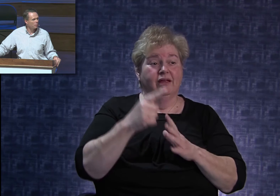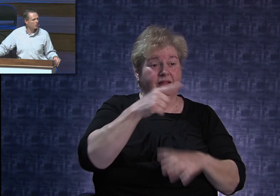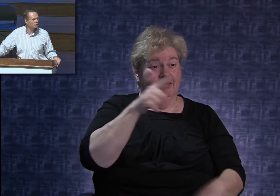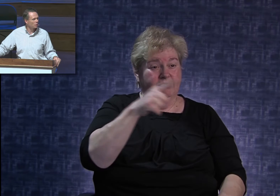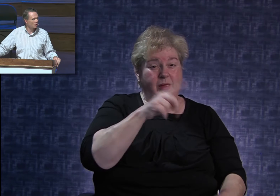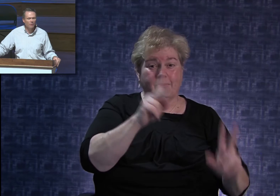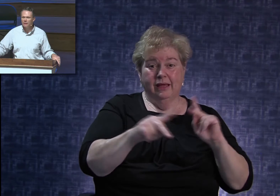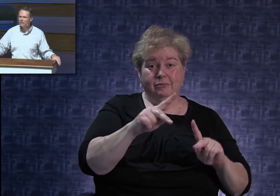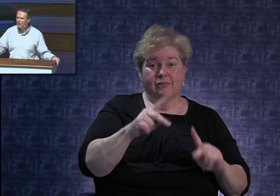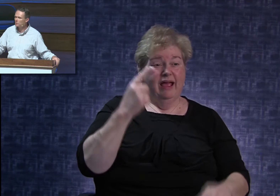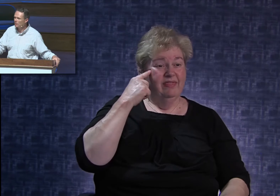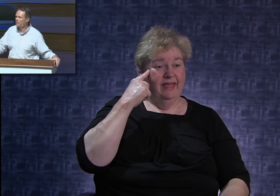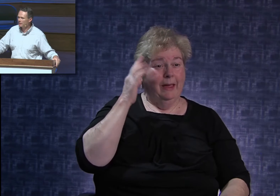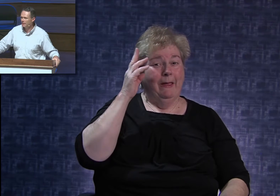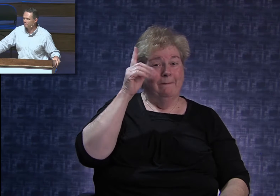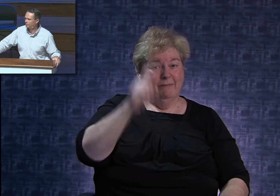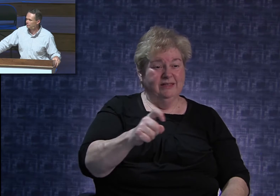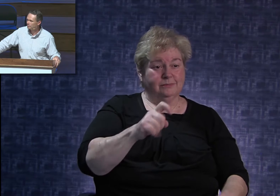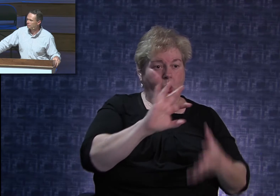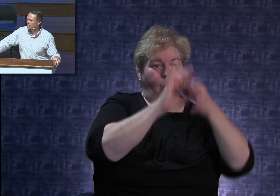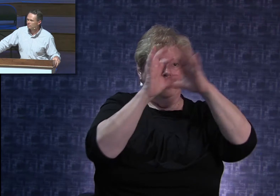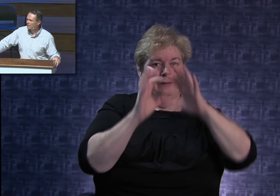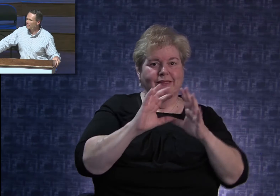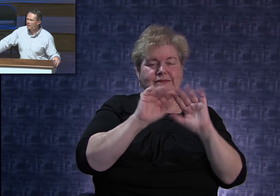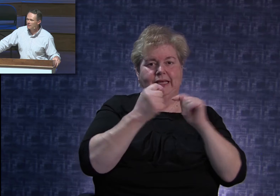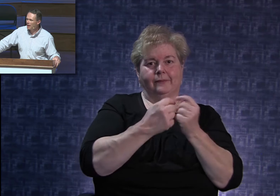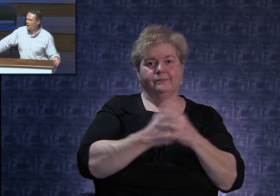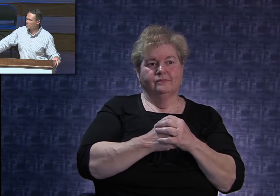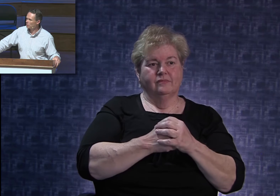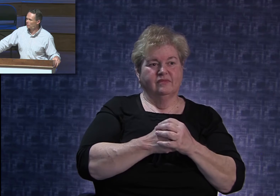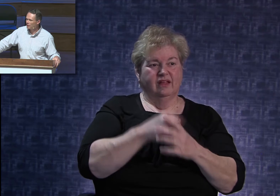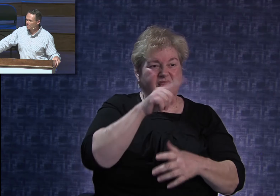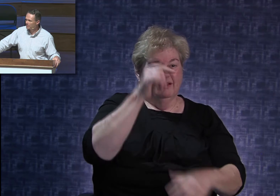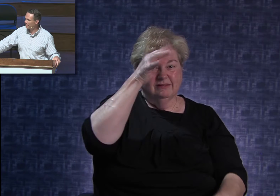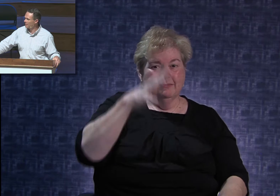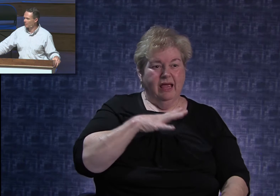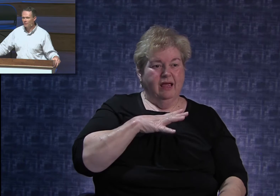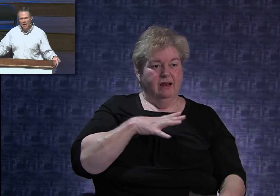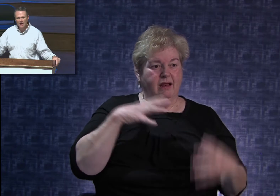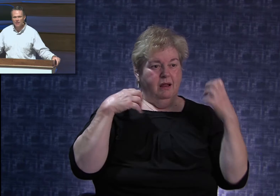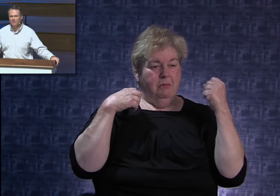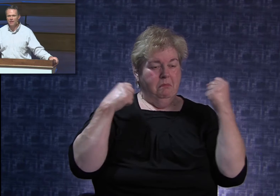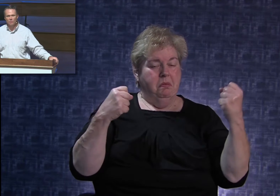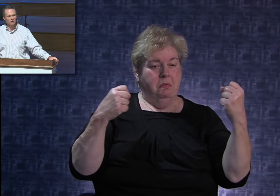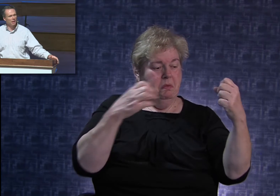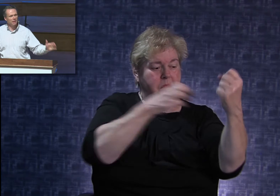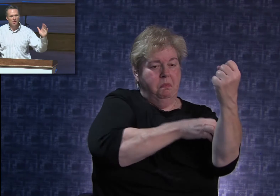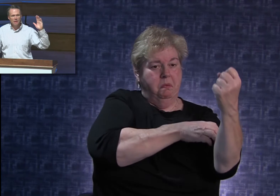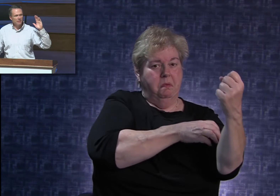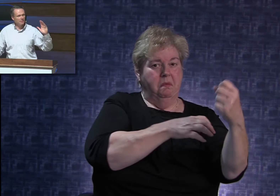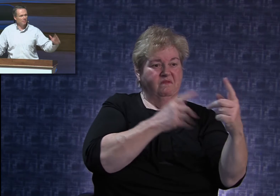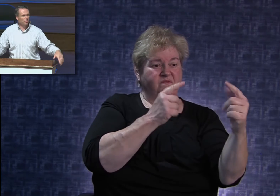who I'm pretty sure were on the National Olympic team. I mean, these guys were ripped. They were fast. They were,